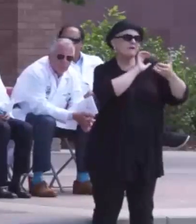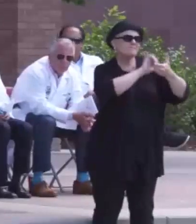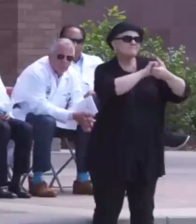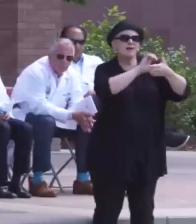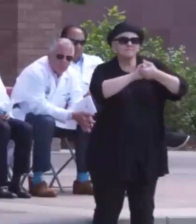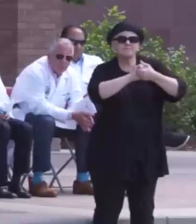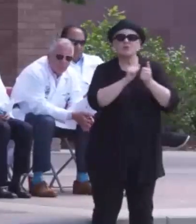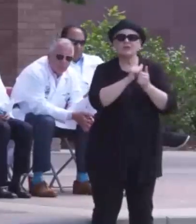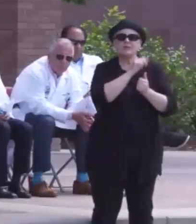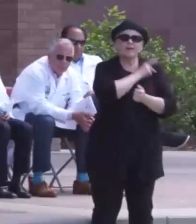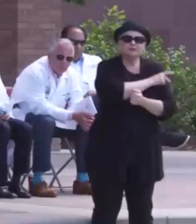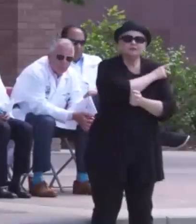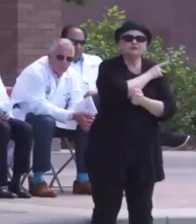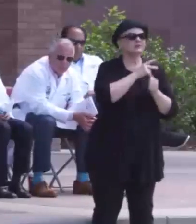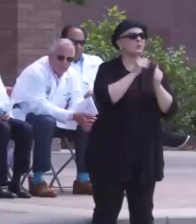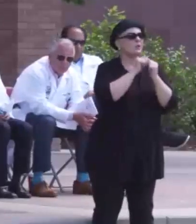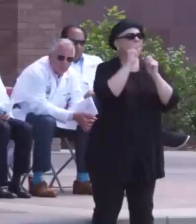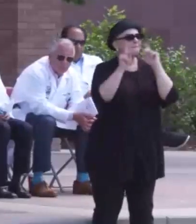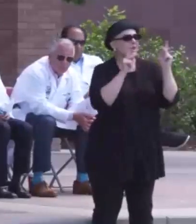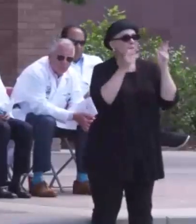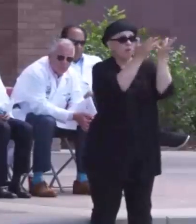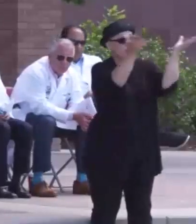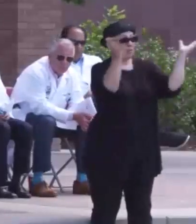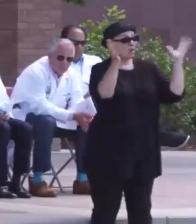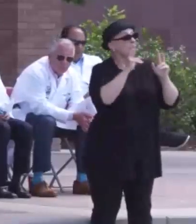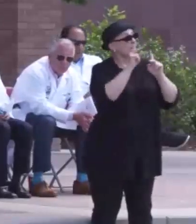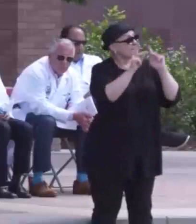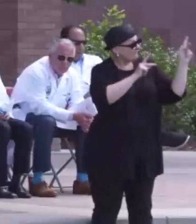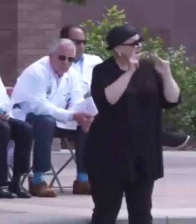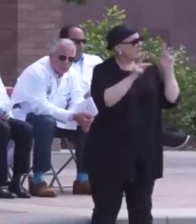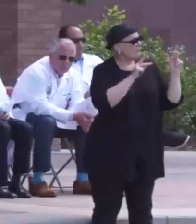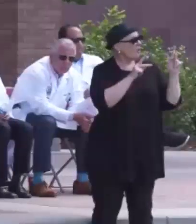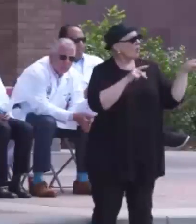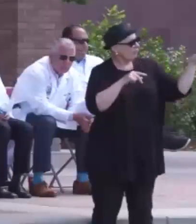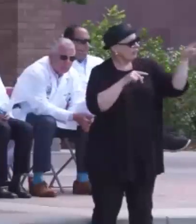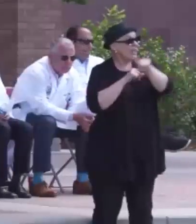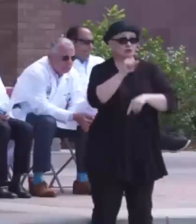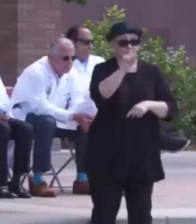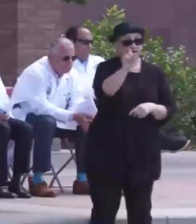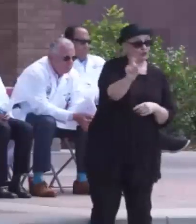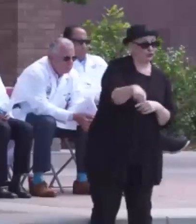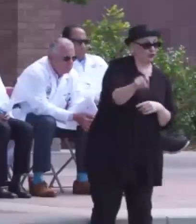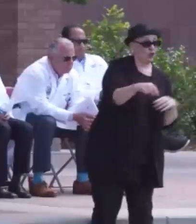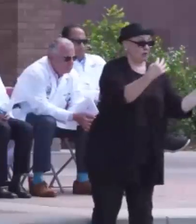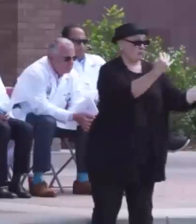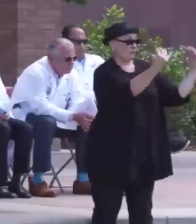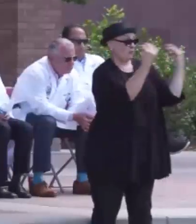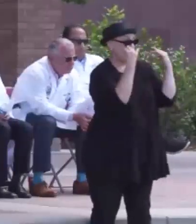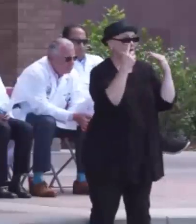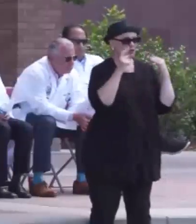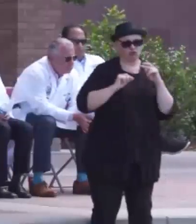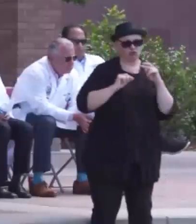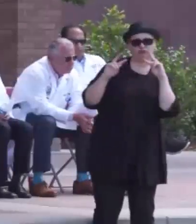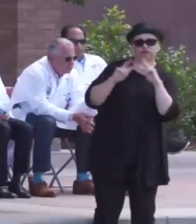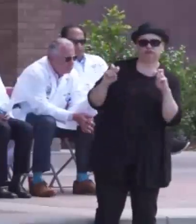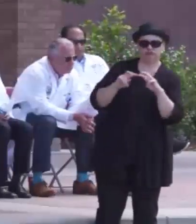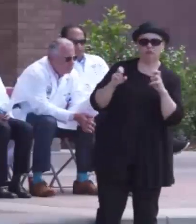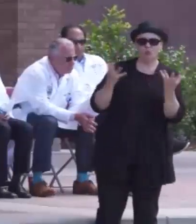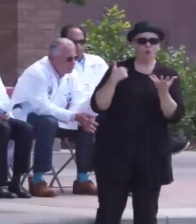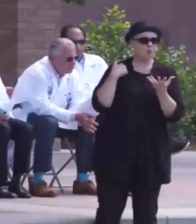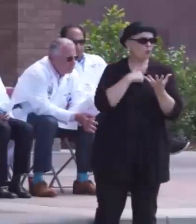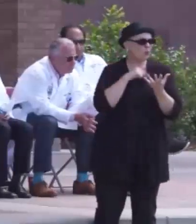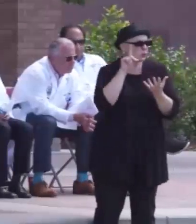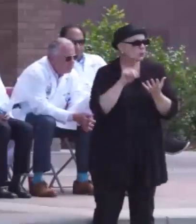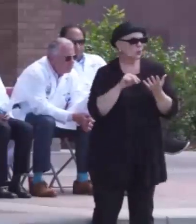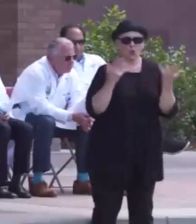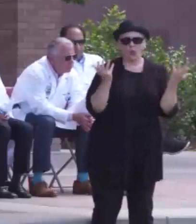that patients and the public can and should make assumptions about who we are and what we do, about our competence,